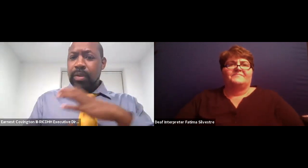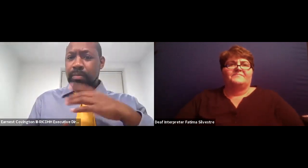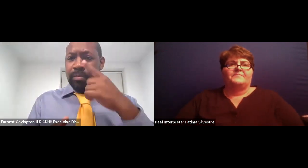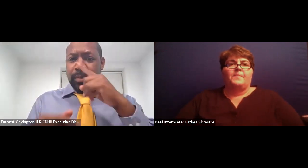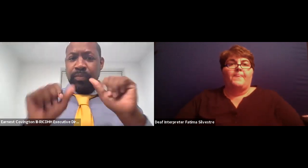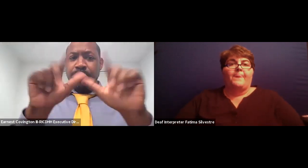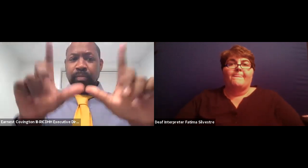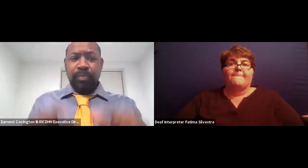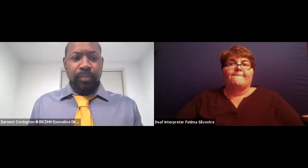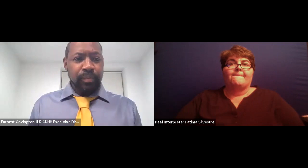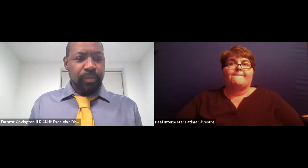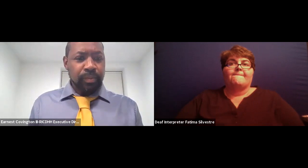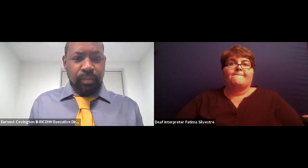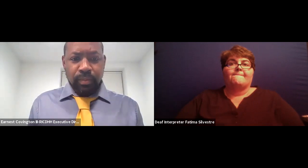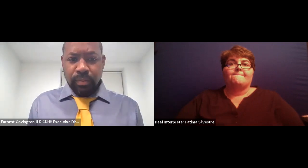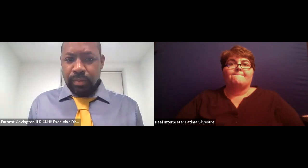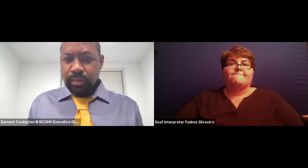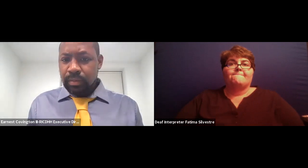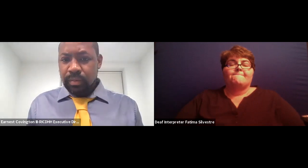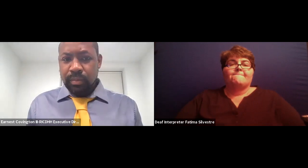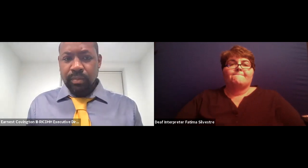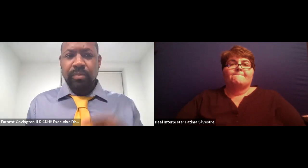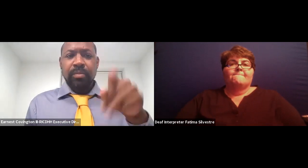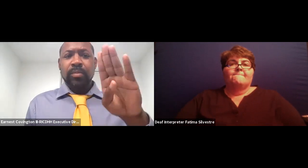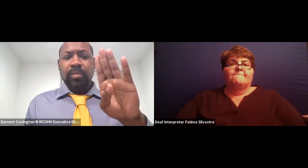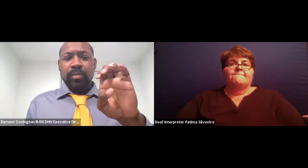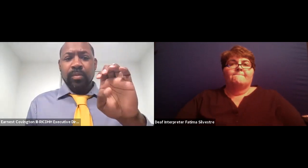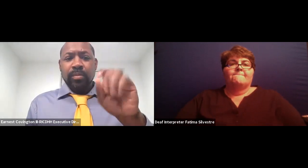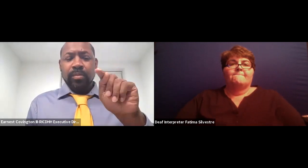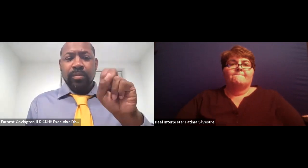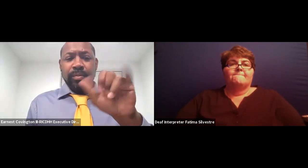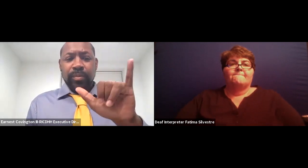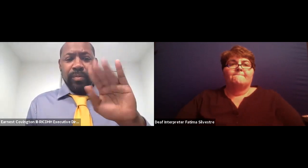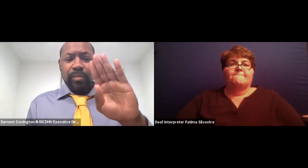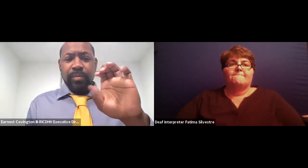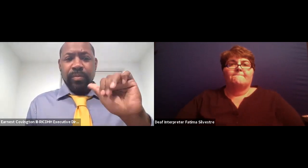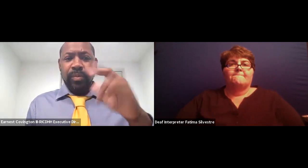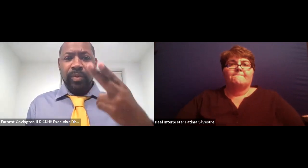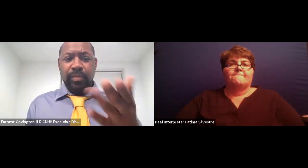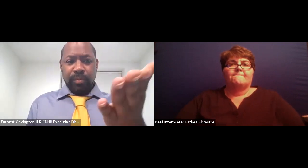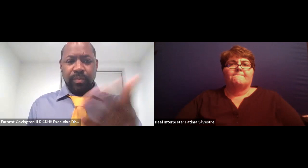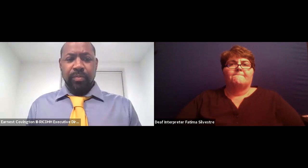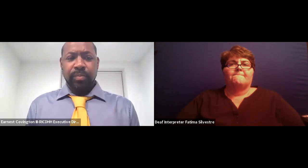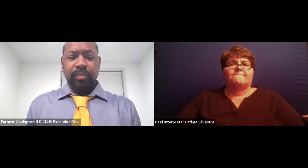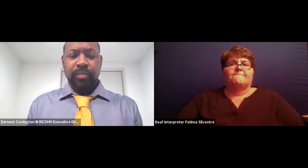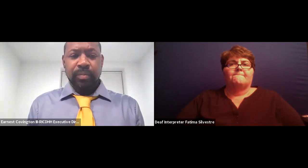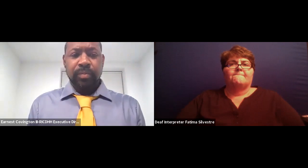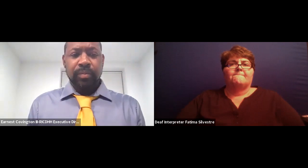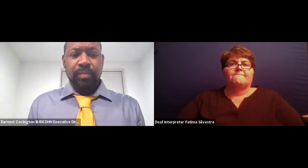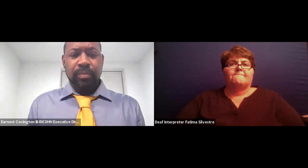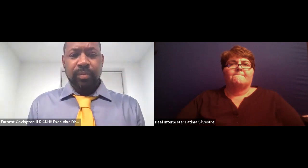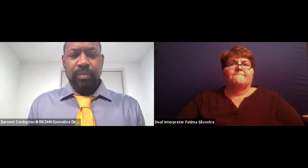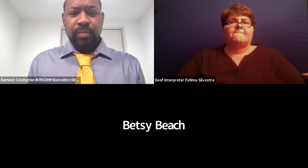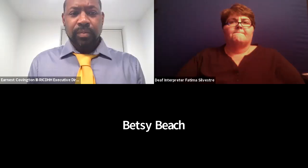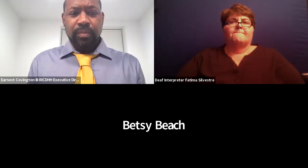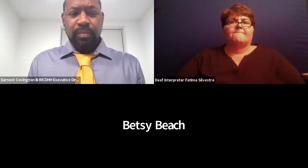Thank you. And our next commissioner, please, if one of you could just open up, How about Betsy?